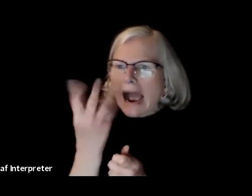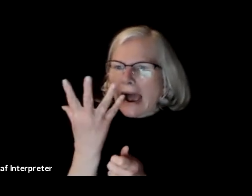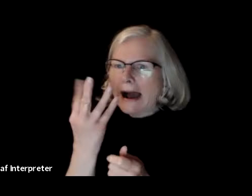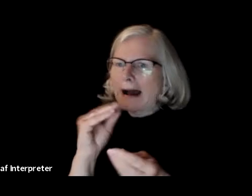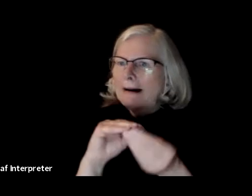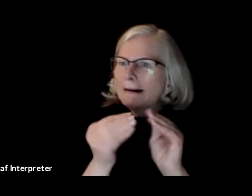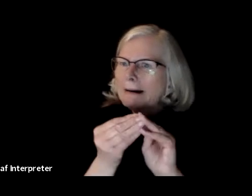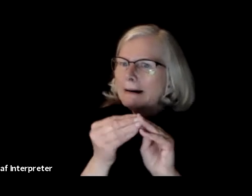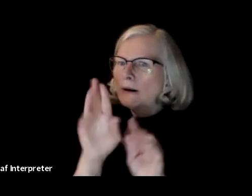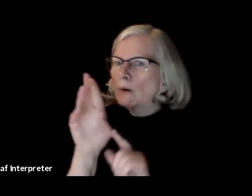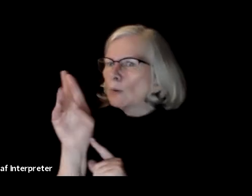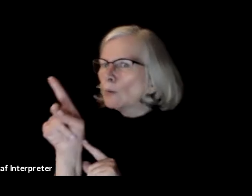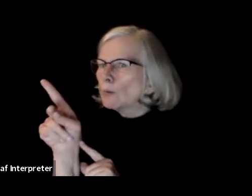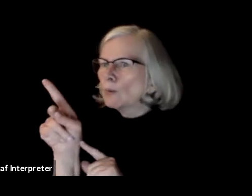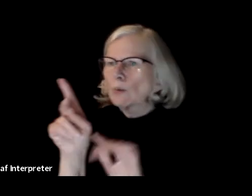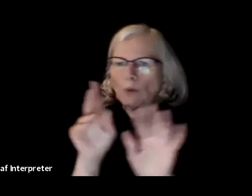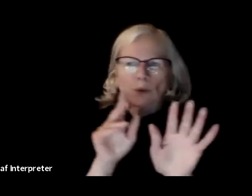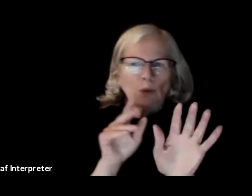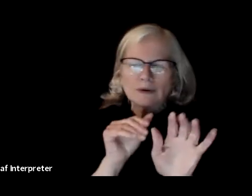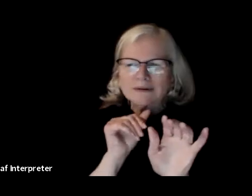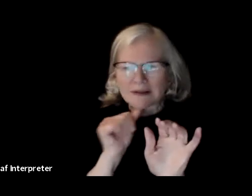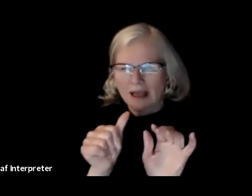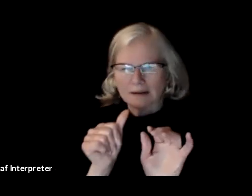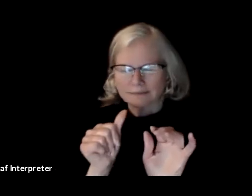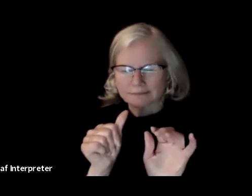these variants of concern.